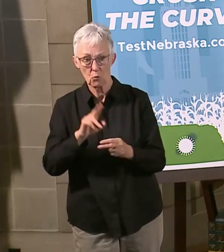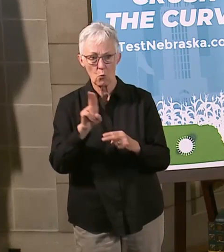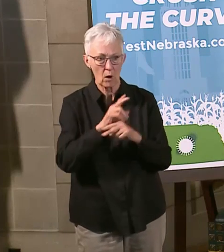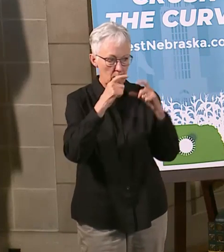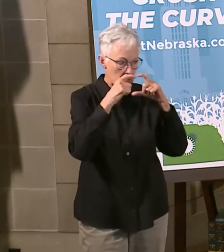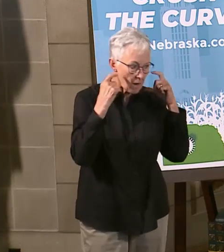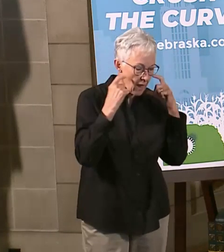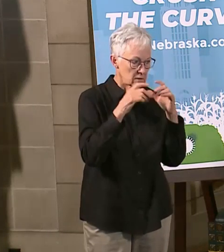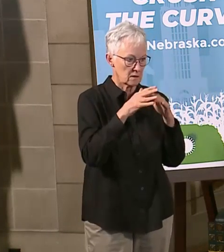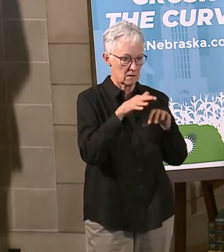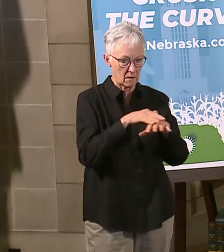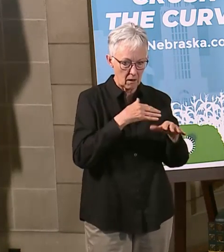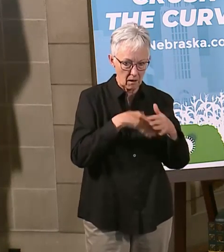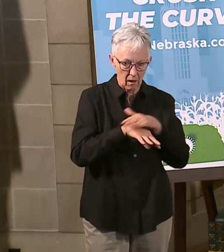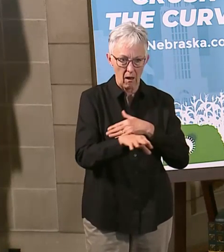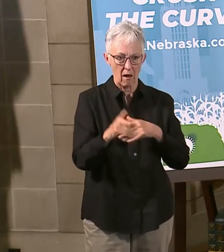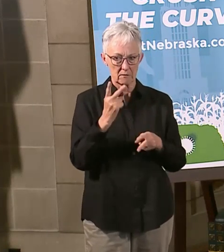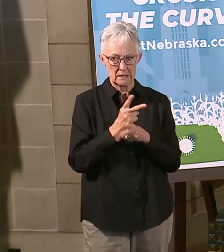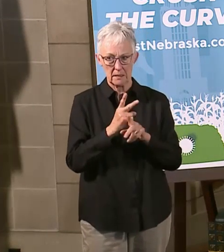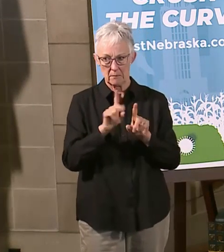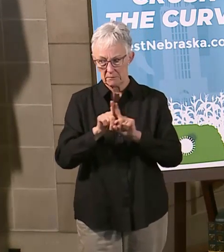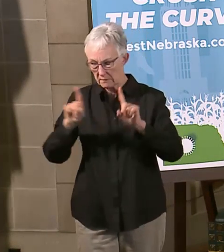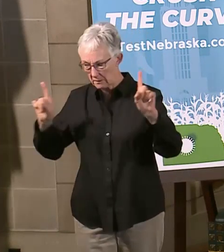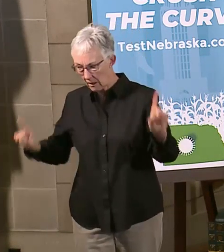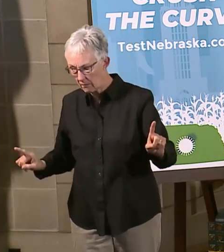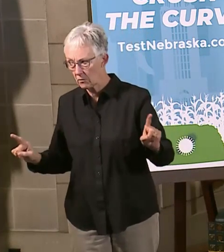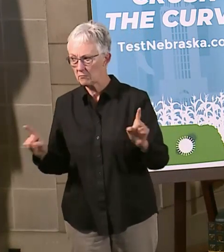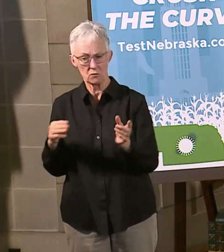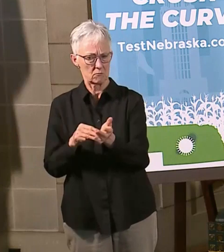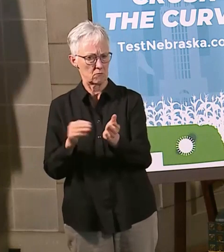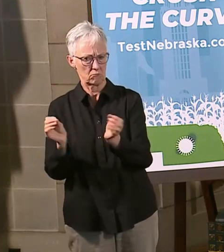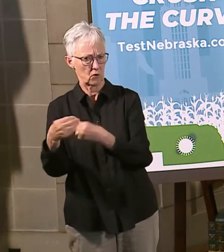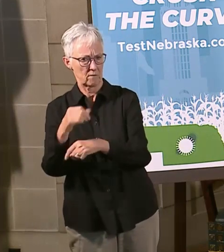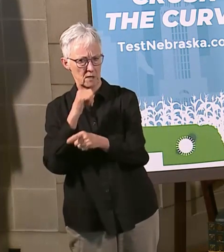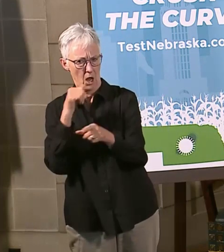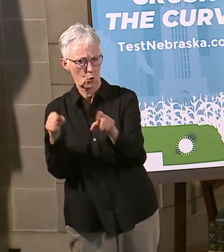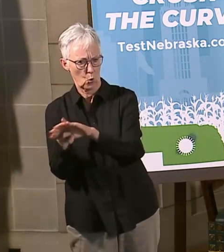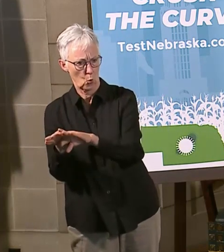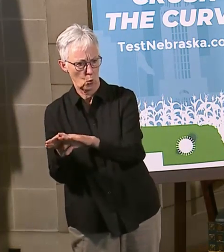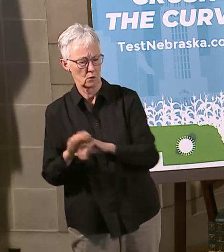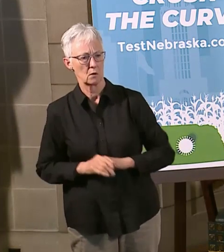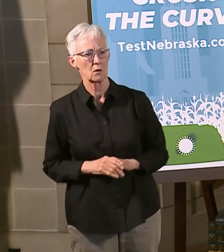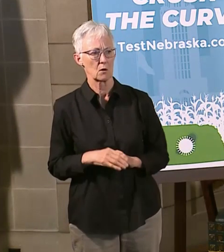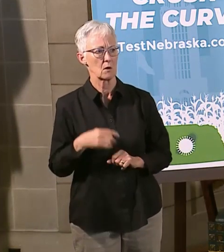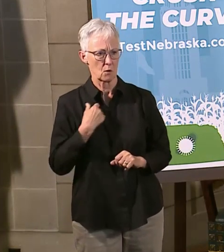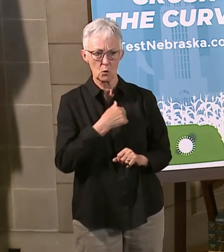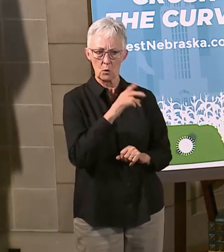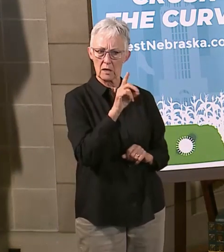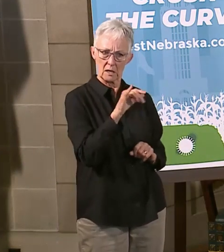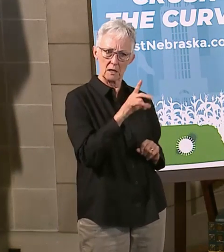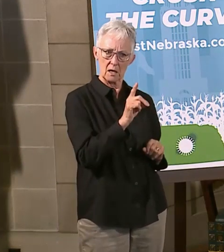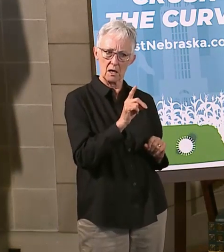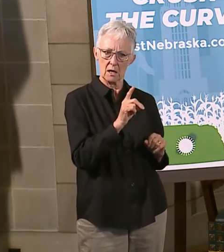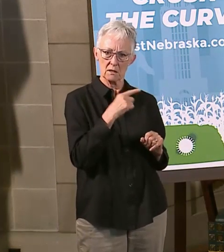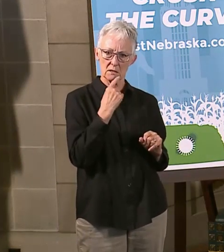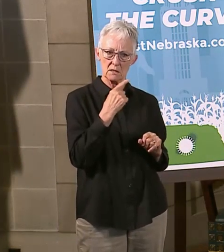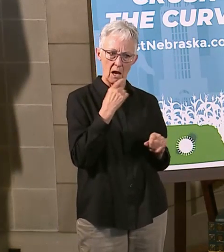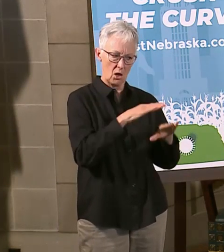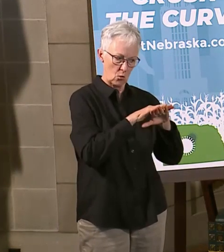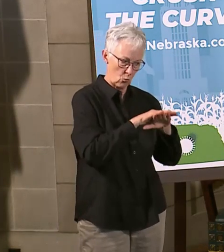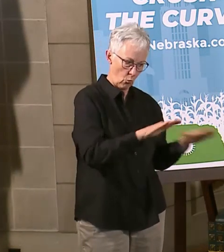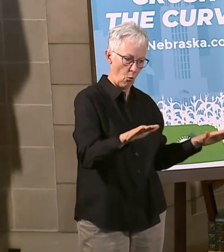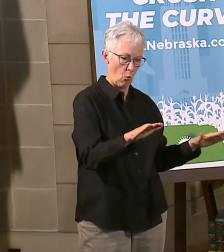not closed. The one thing we did do is we prohibited elective surgeries, which I don't believe this actually is impacted by, but